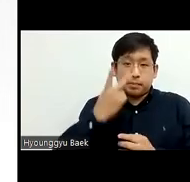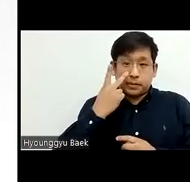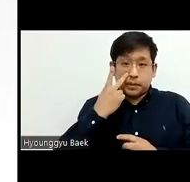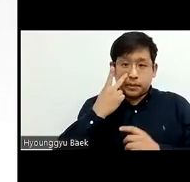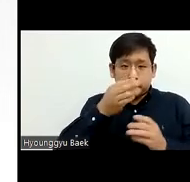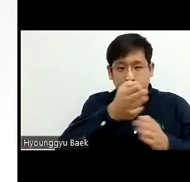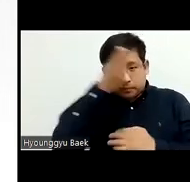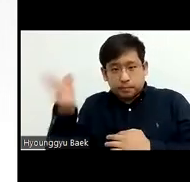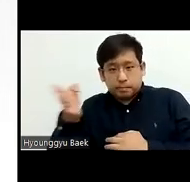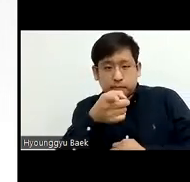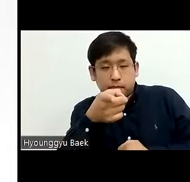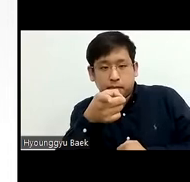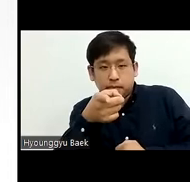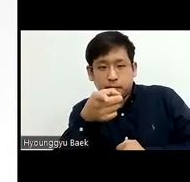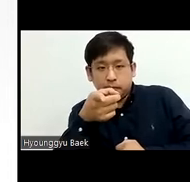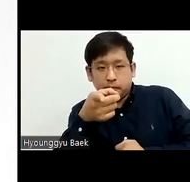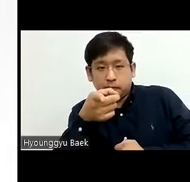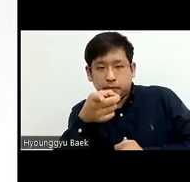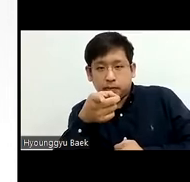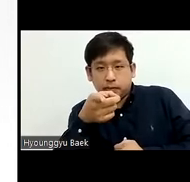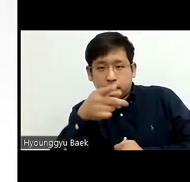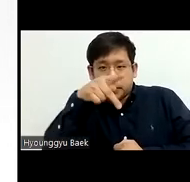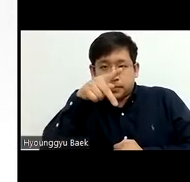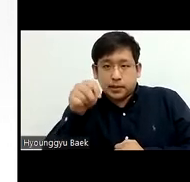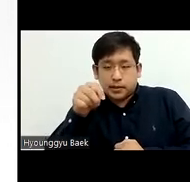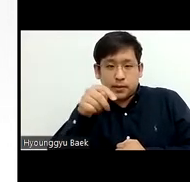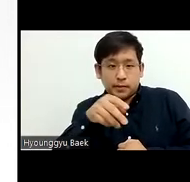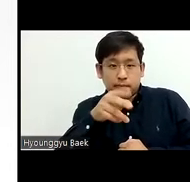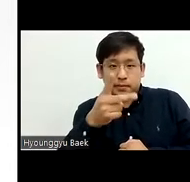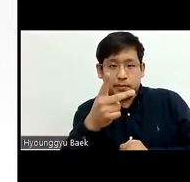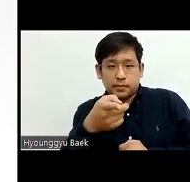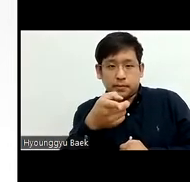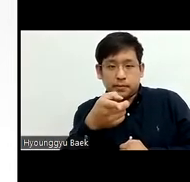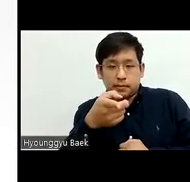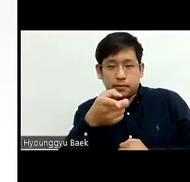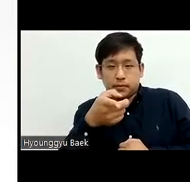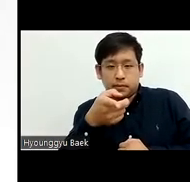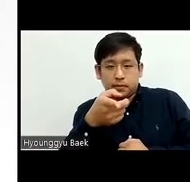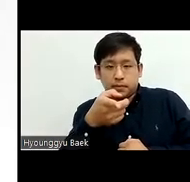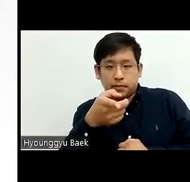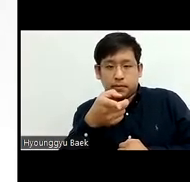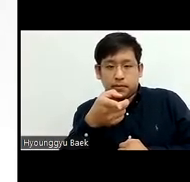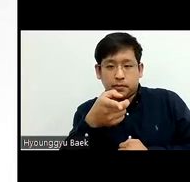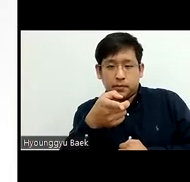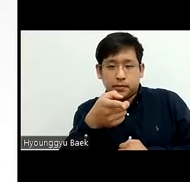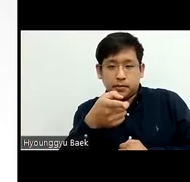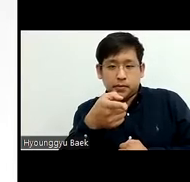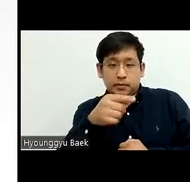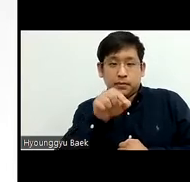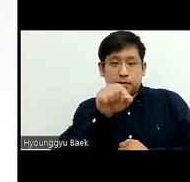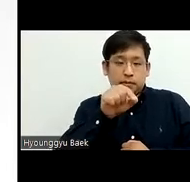different institutions, from bank, from at courts, etc. So let's move on to the